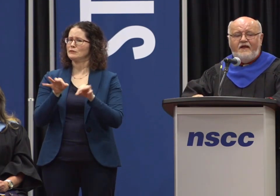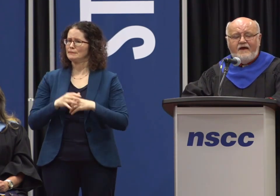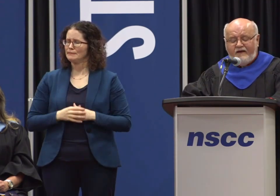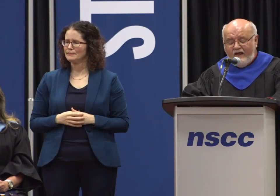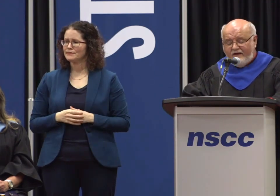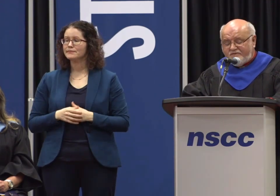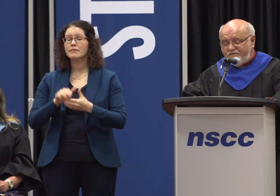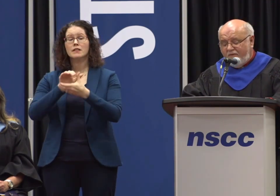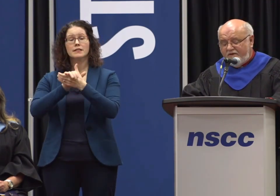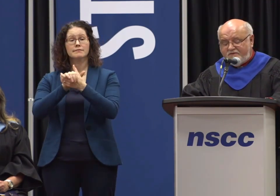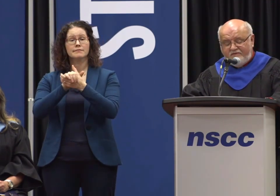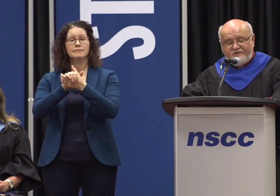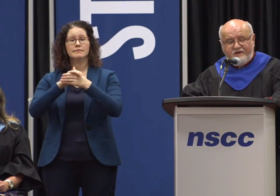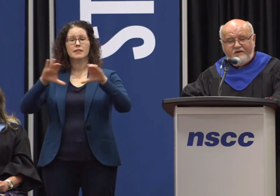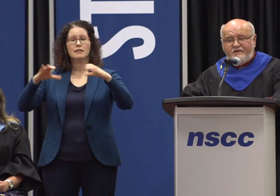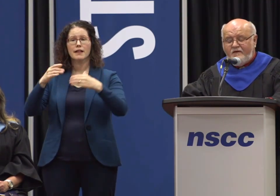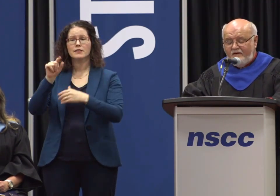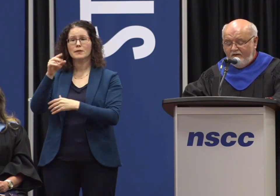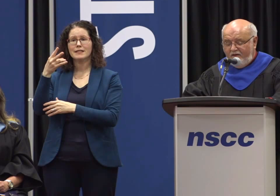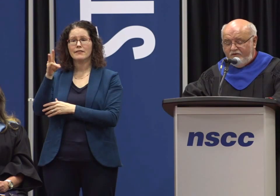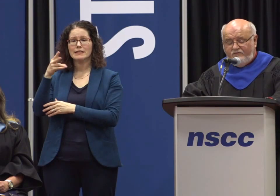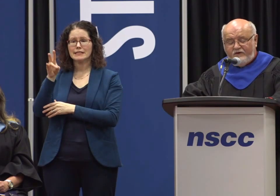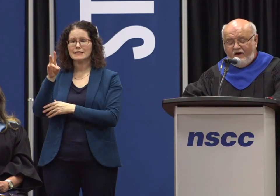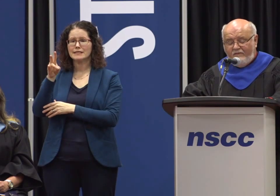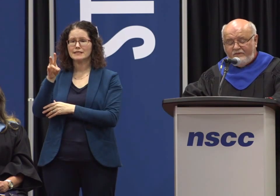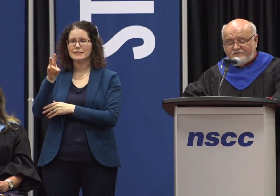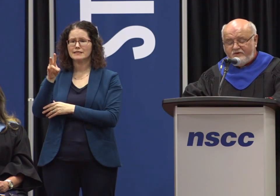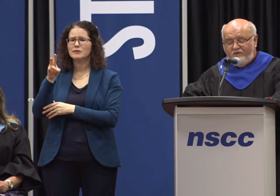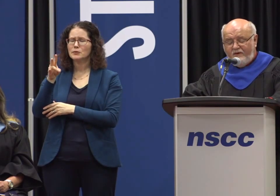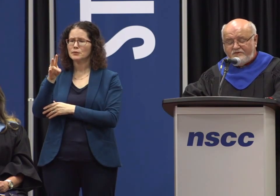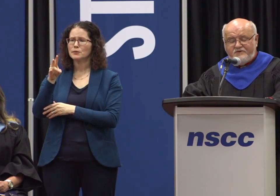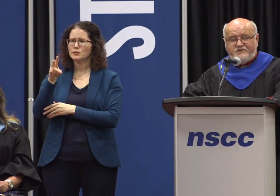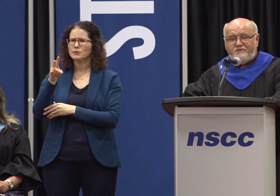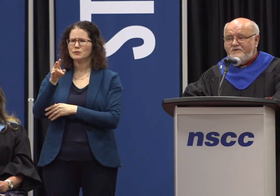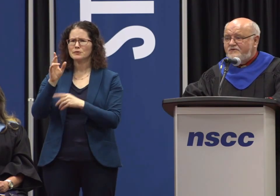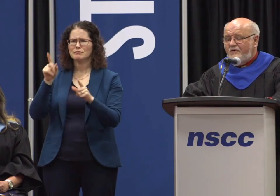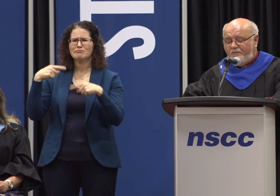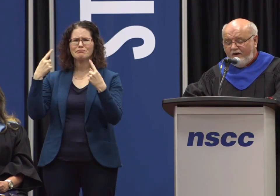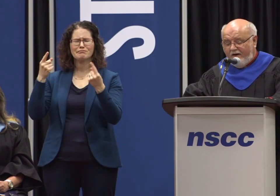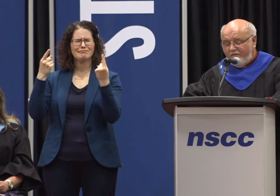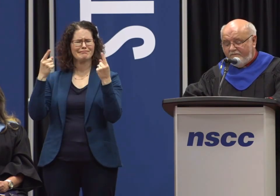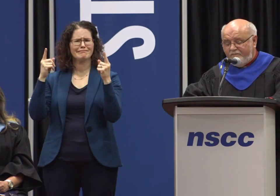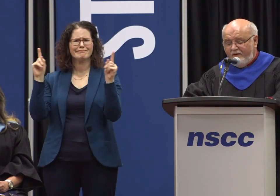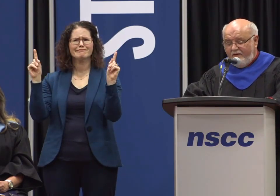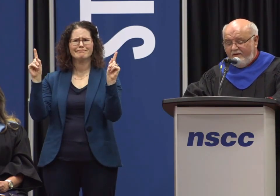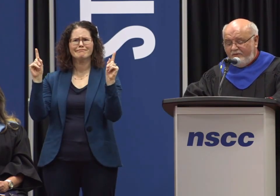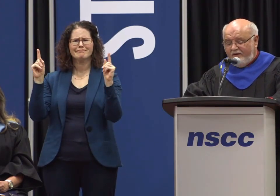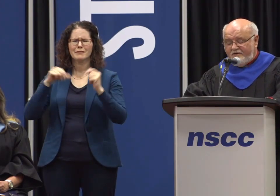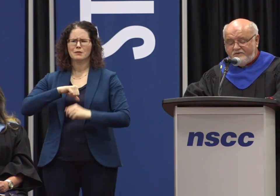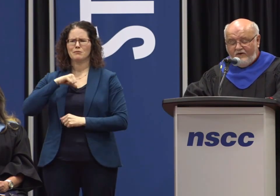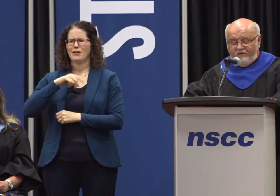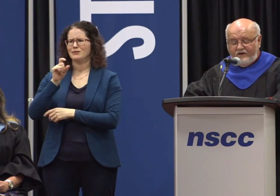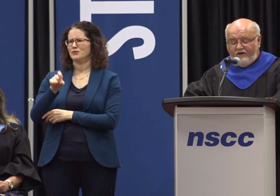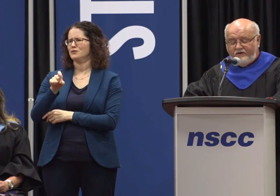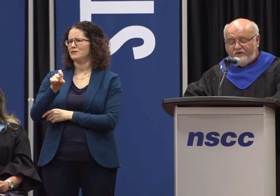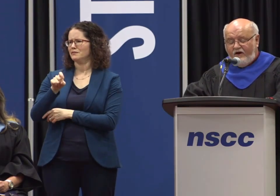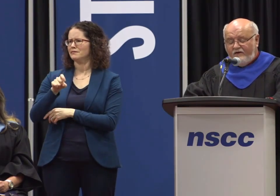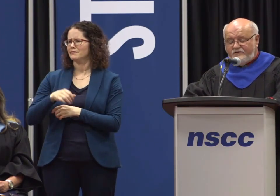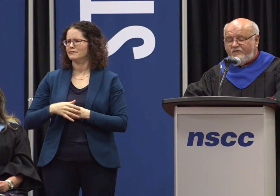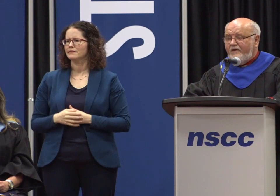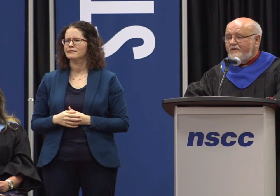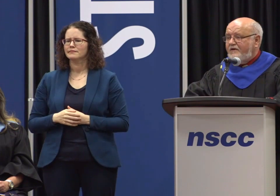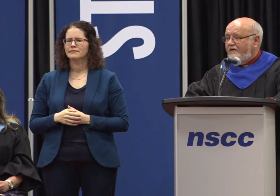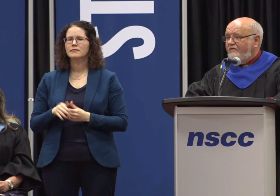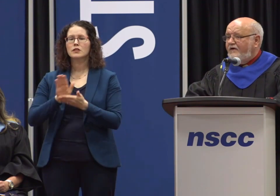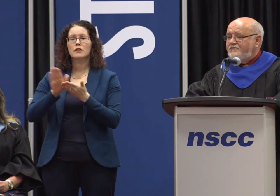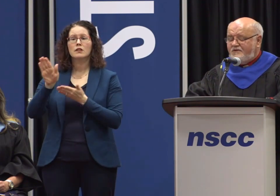Congratulations to the class of 2017. You've accomplished so much and should be so proud. Please know that all your